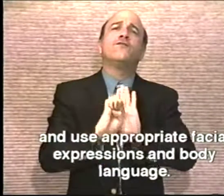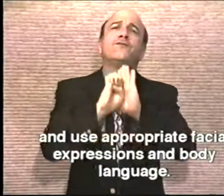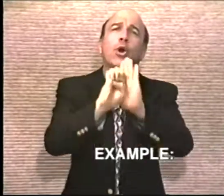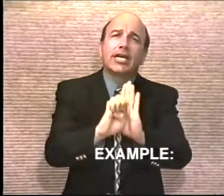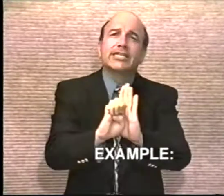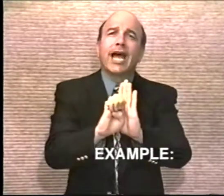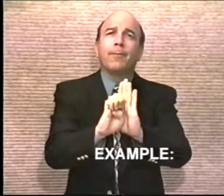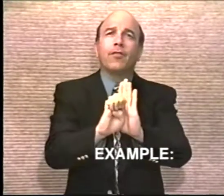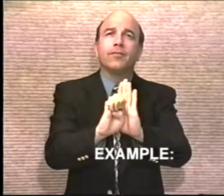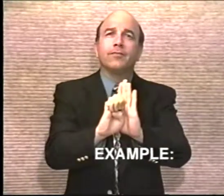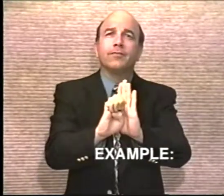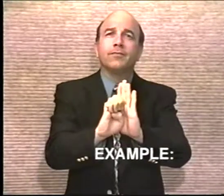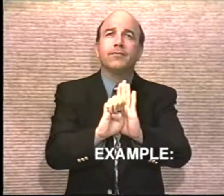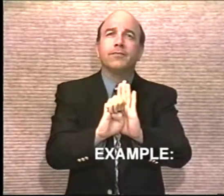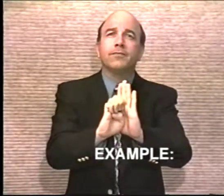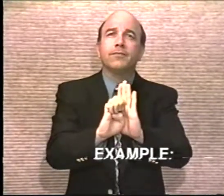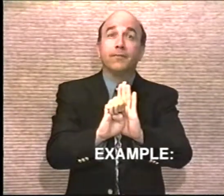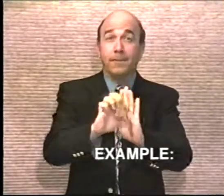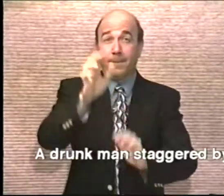For example,